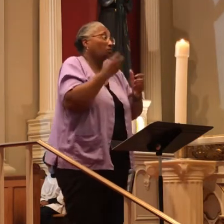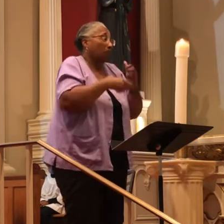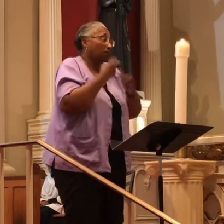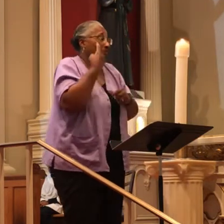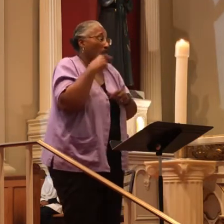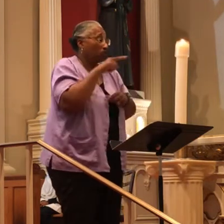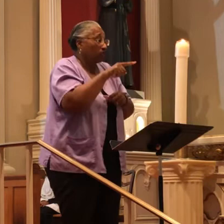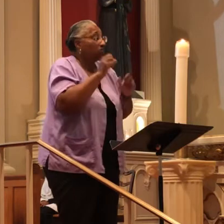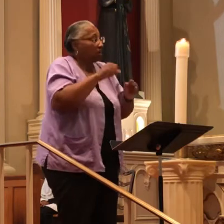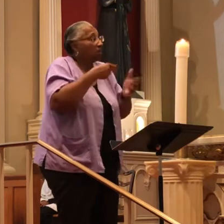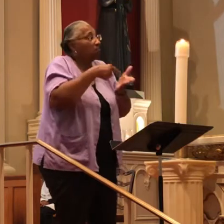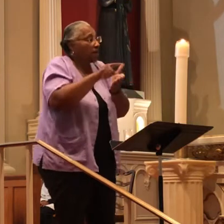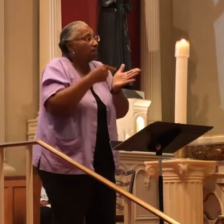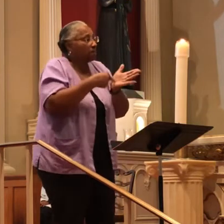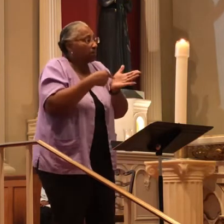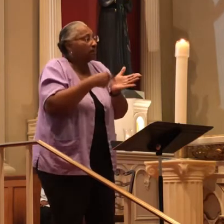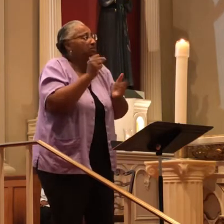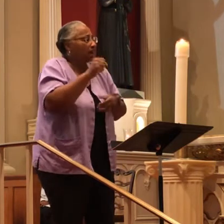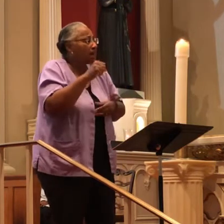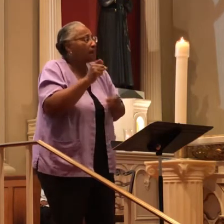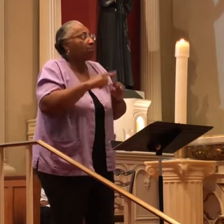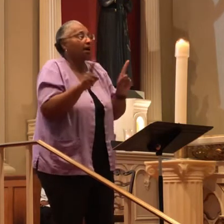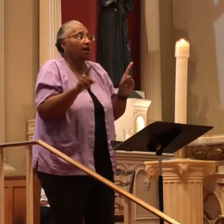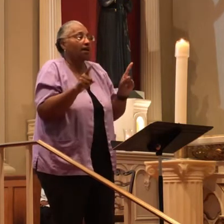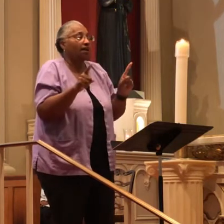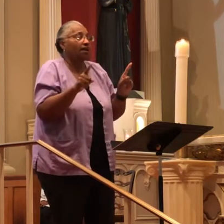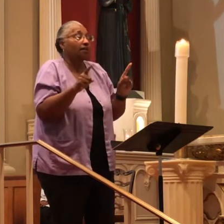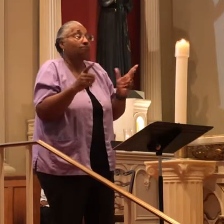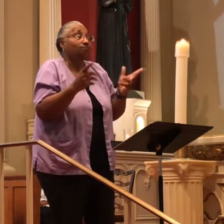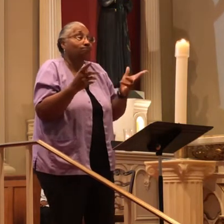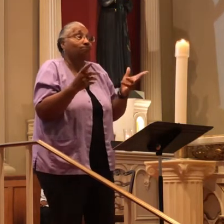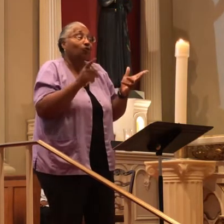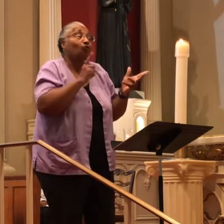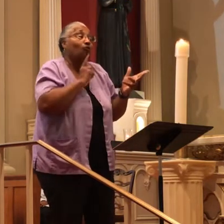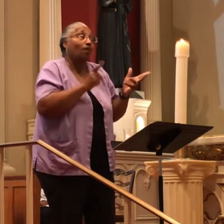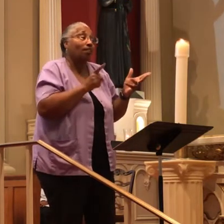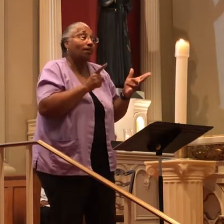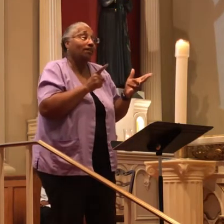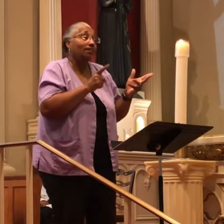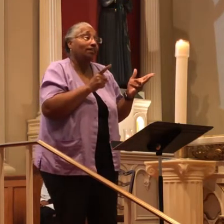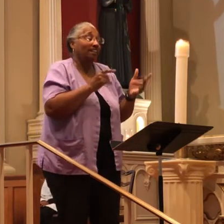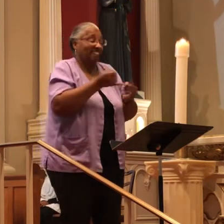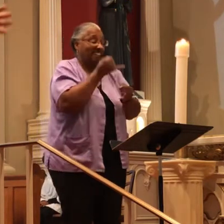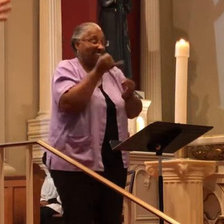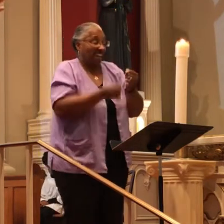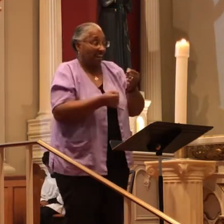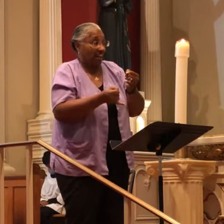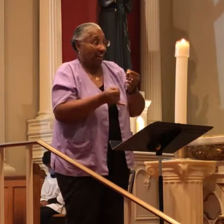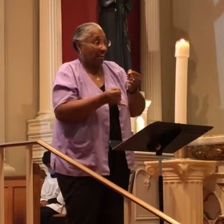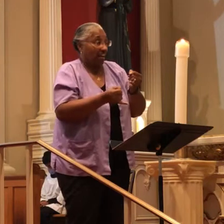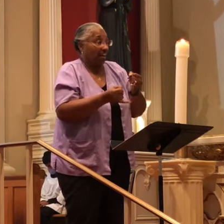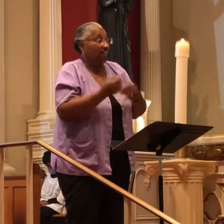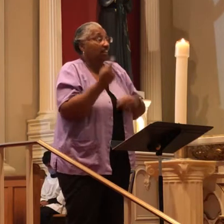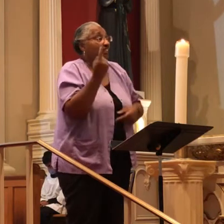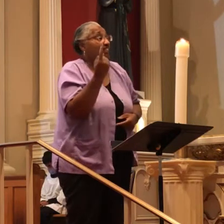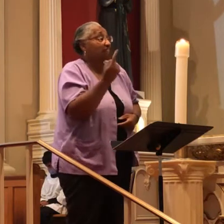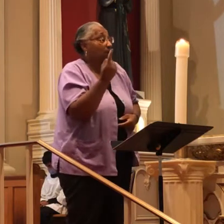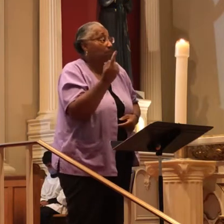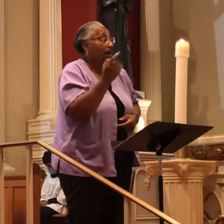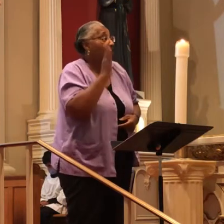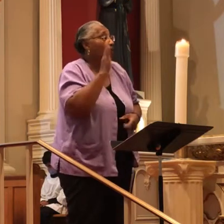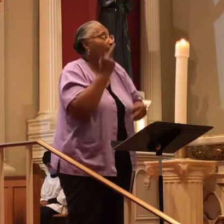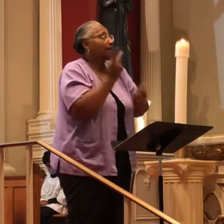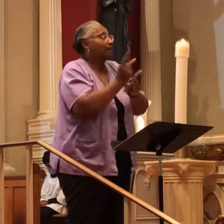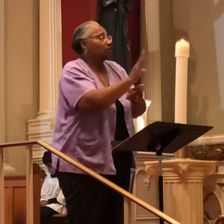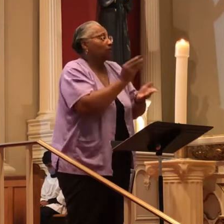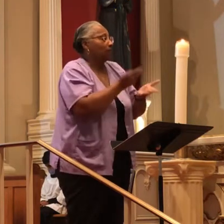a lot of bills and help us in life. But the bottom line is that you realize at the end, somebody's going to keep your riches. You're